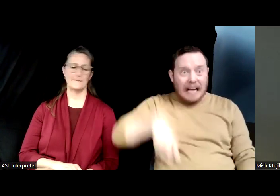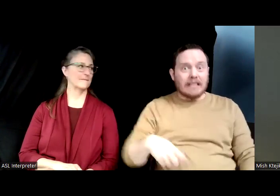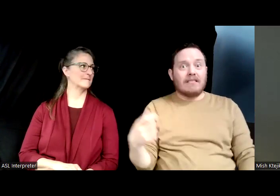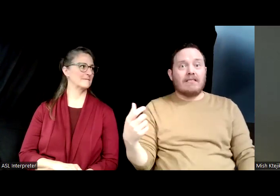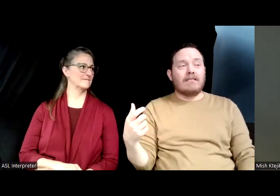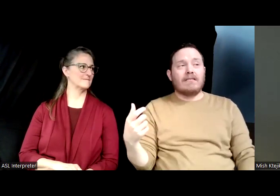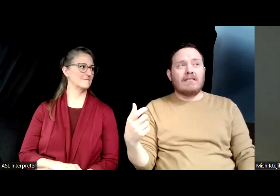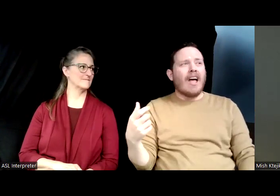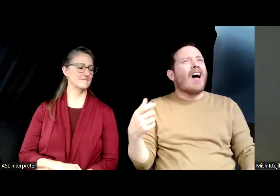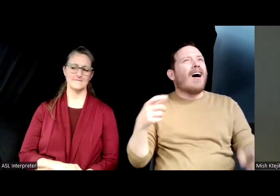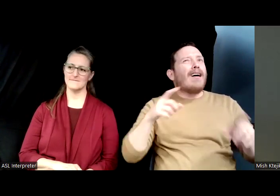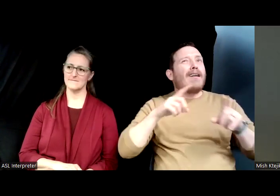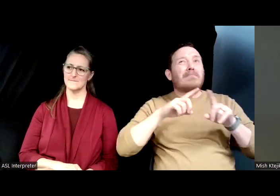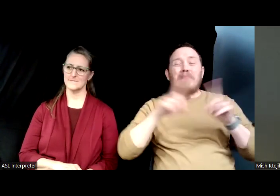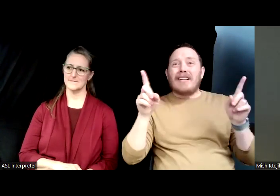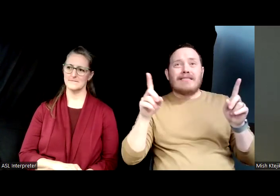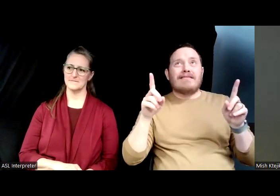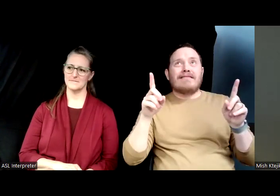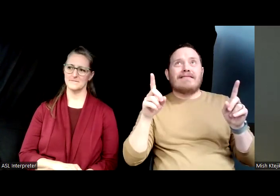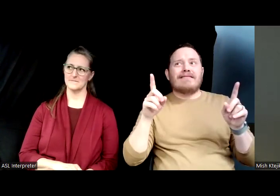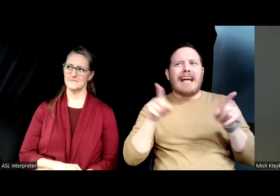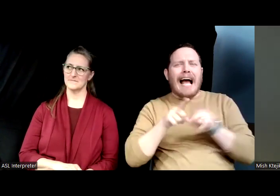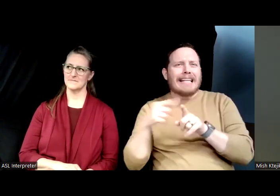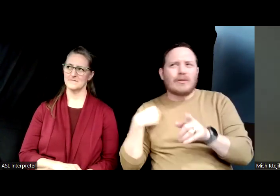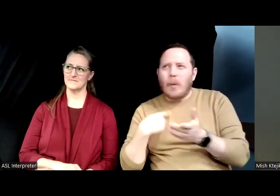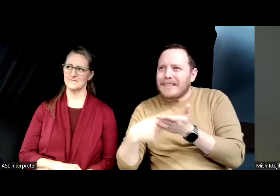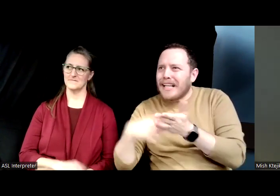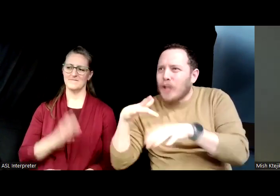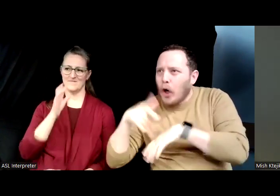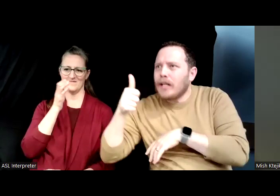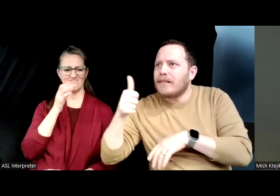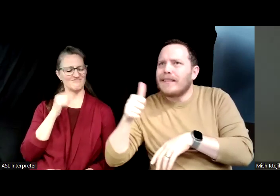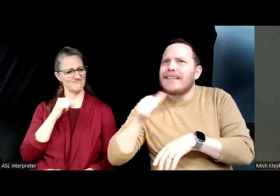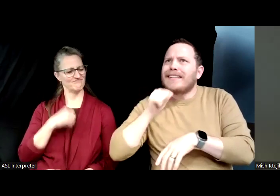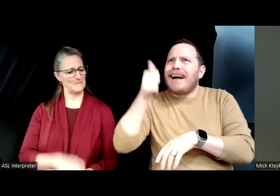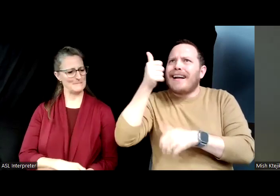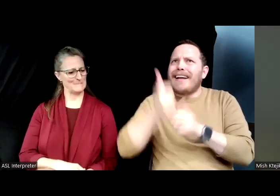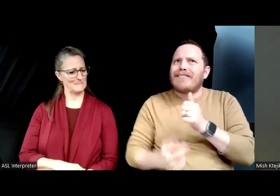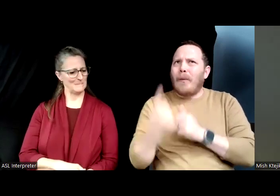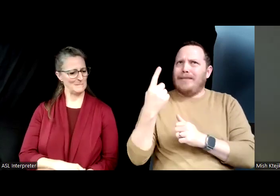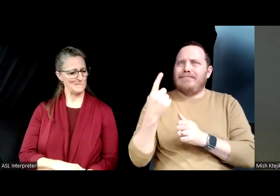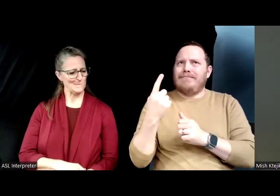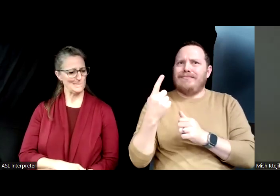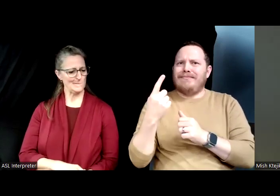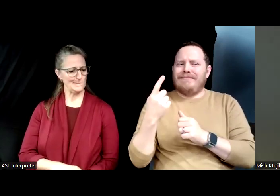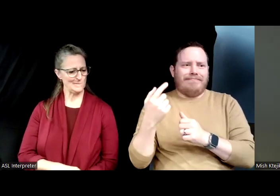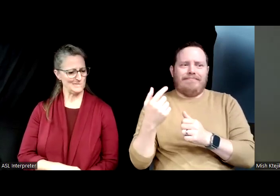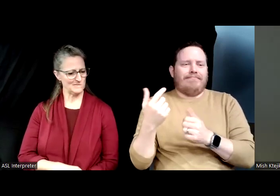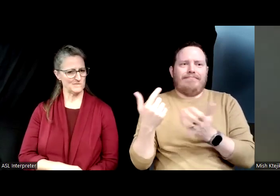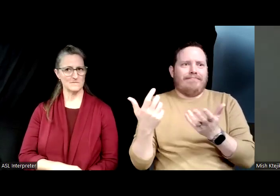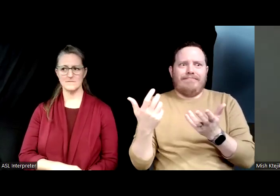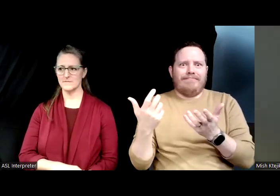license, is kind of how it's set up at this point. But as we were discussing earlier,